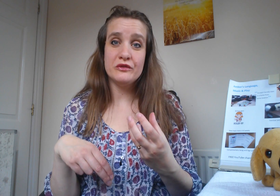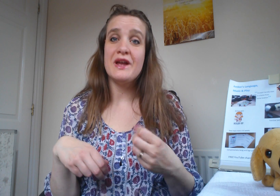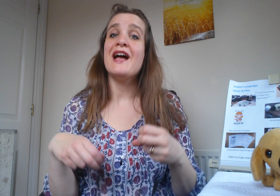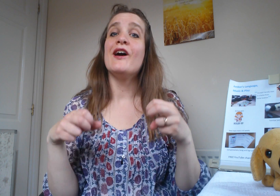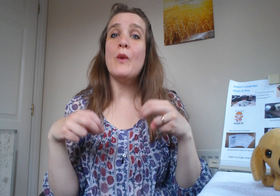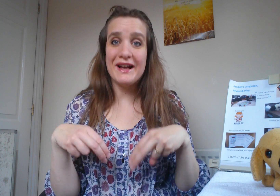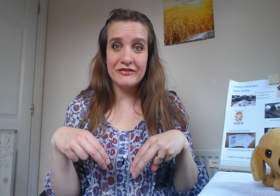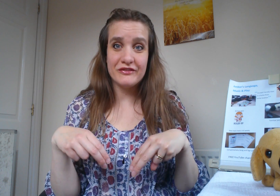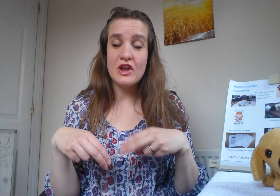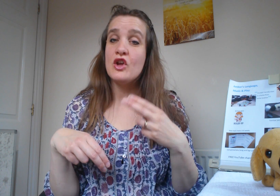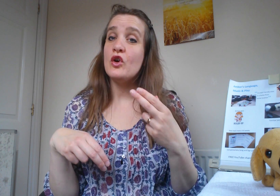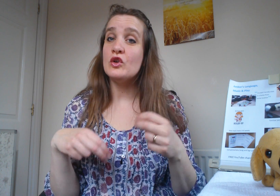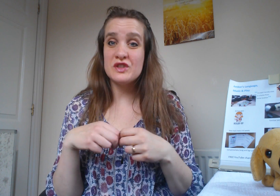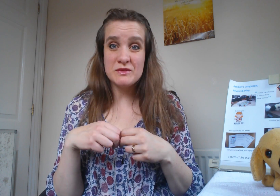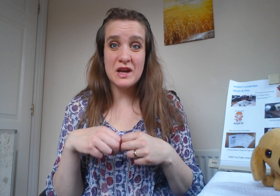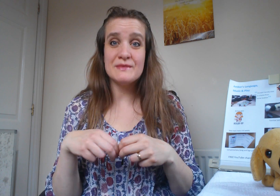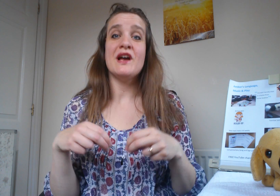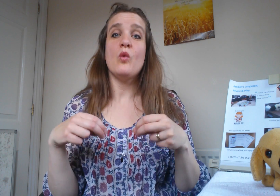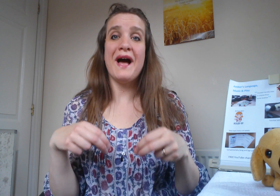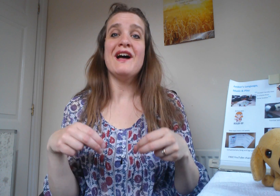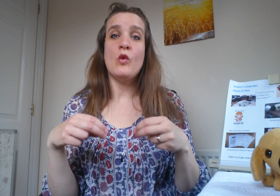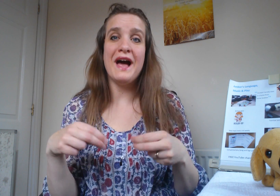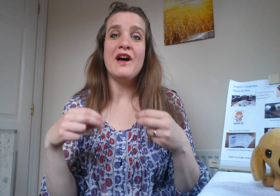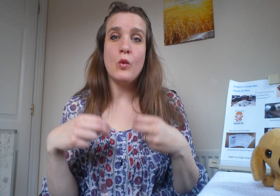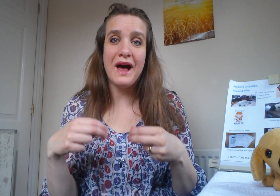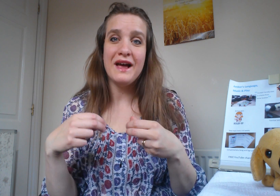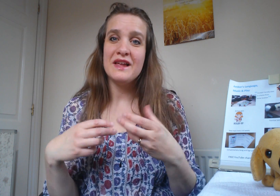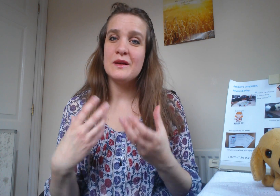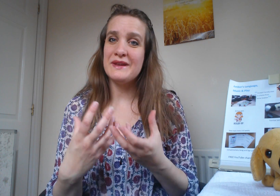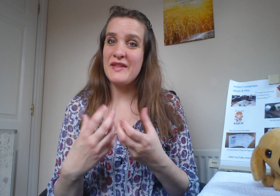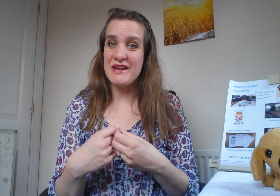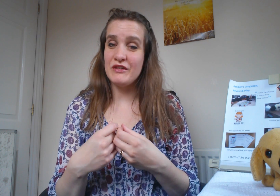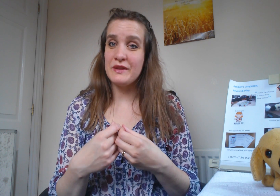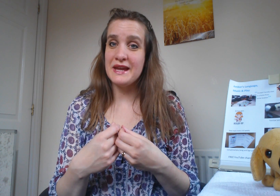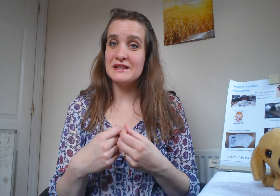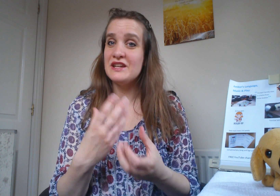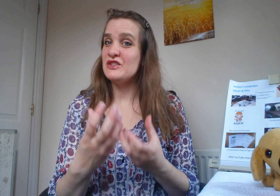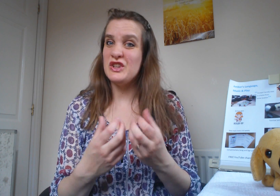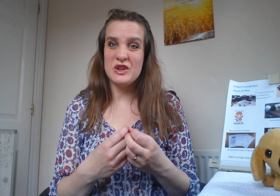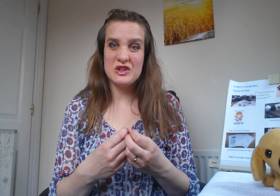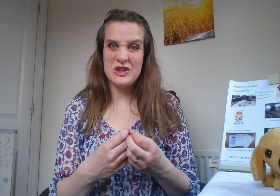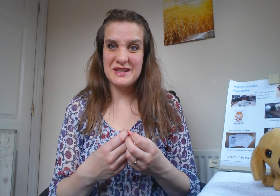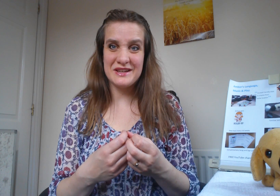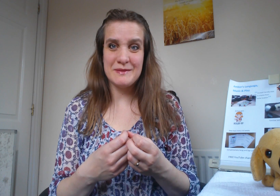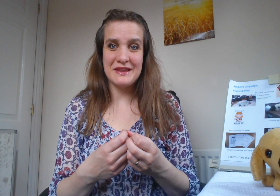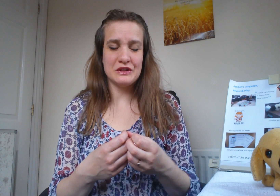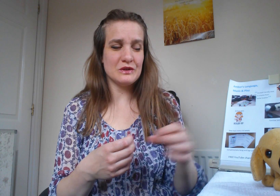woof, waf, or sometimes wah, wah, wah, without the F on the end. So you can choose how you make the dog